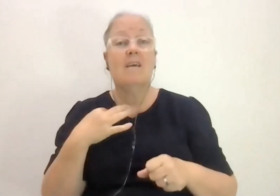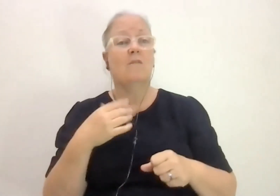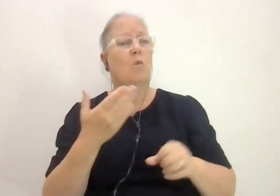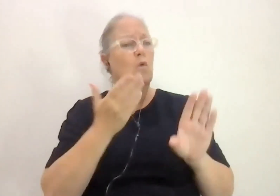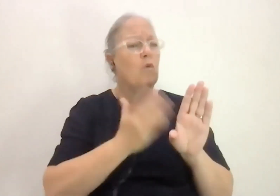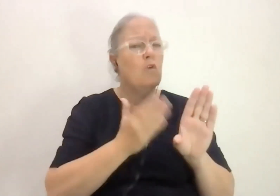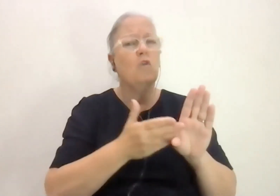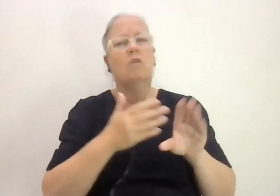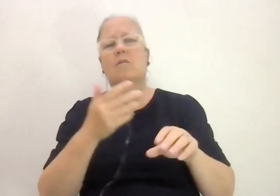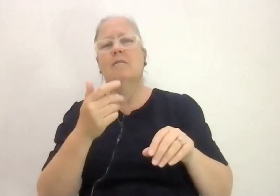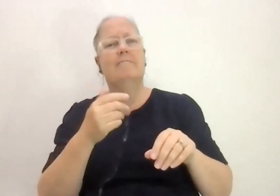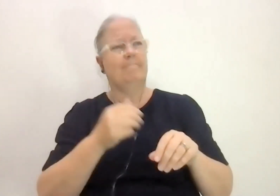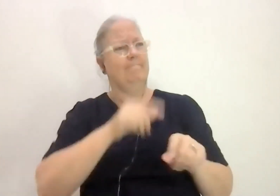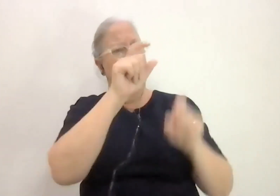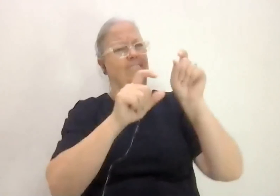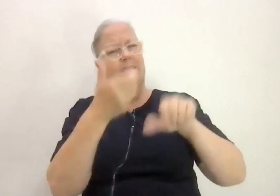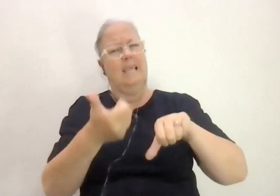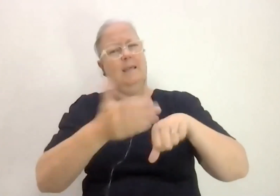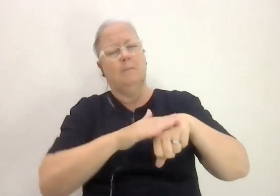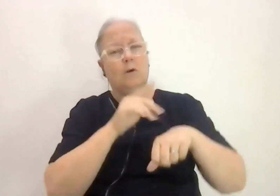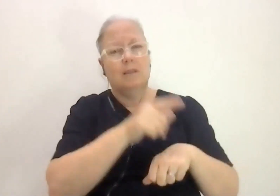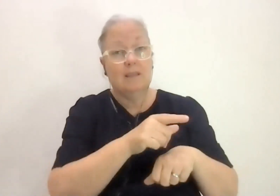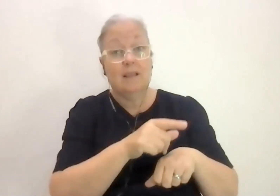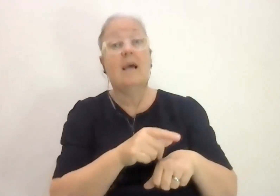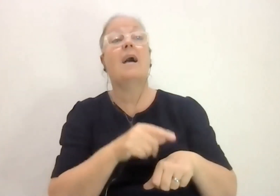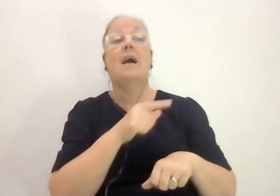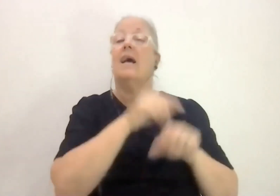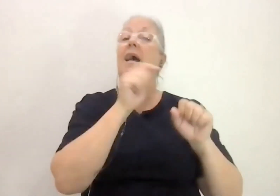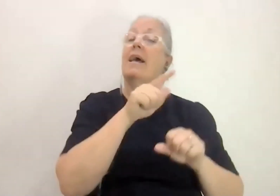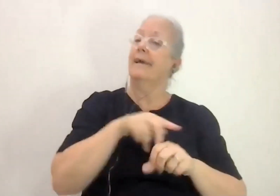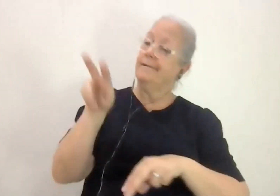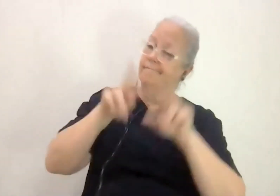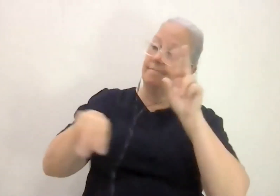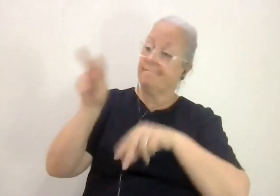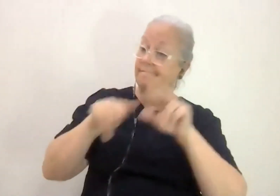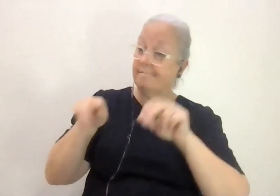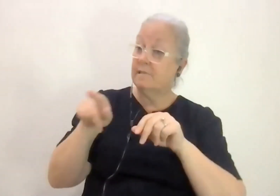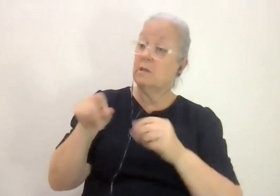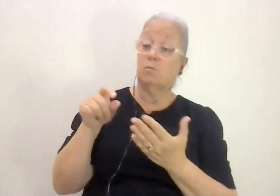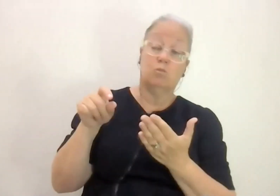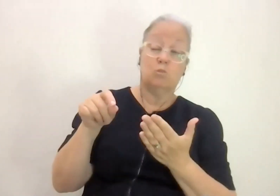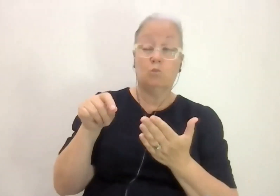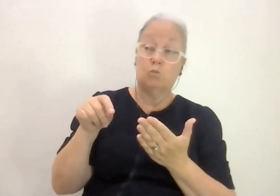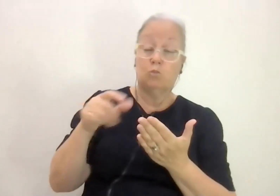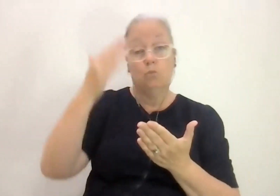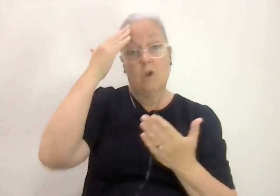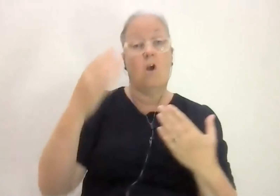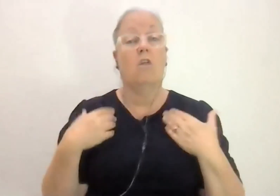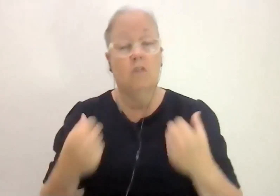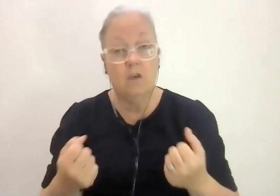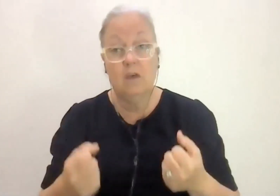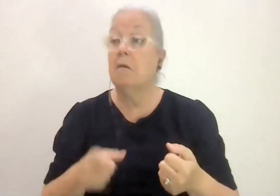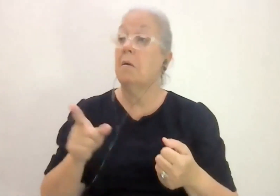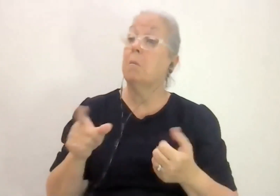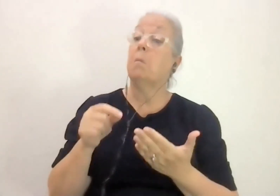to maybe provide some sort of the initial assessment for mental health, and then trying to use a referral,